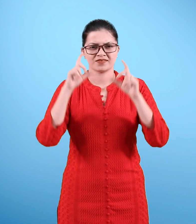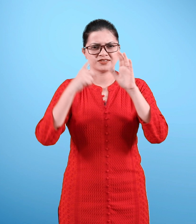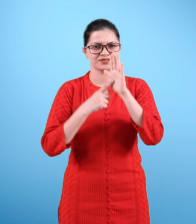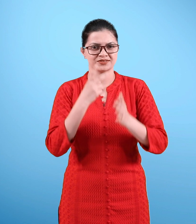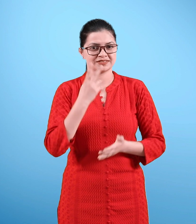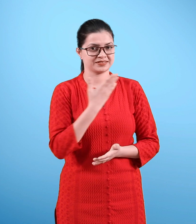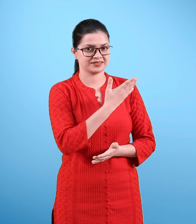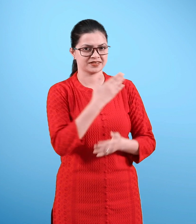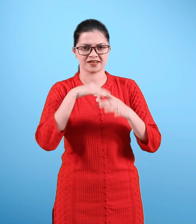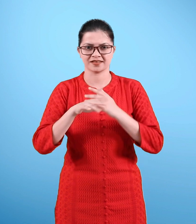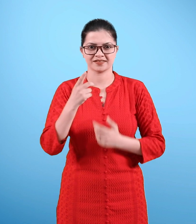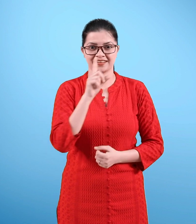Figure 11.6.